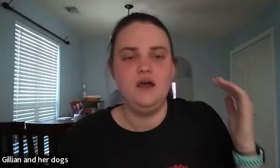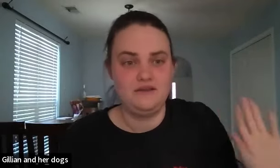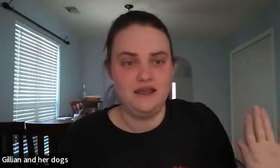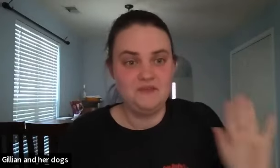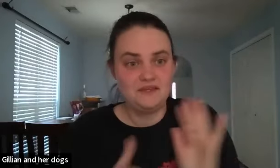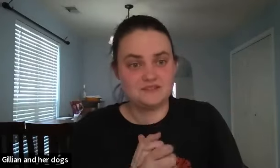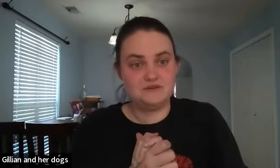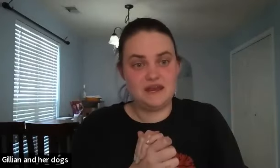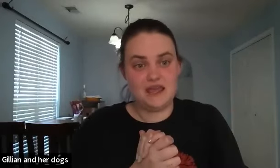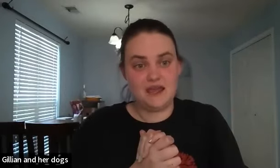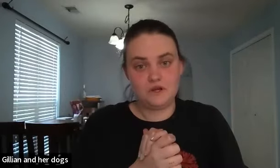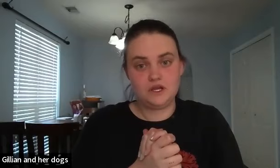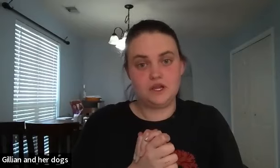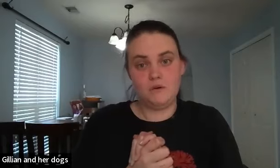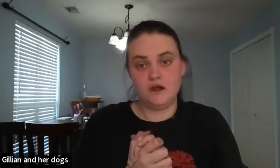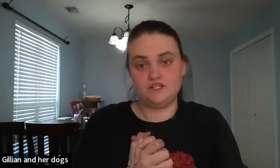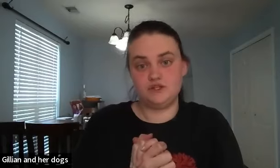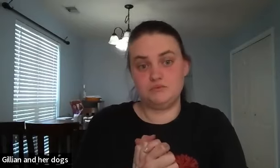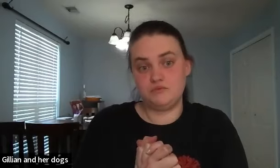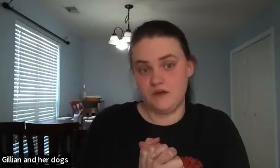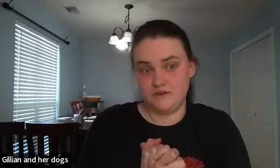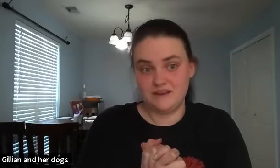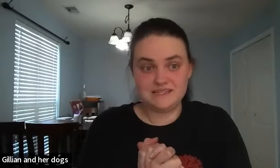All right. So now we're going to go on to brother and